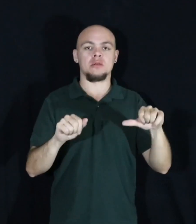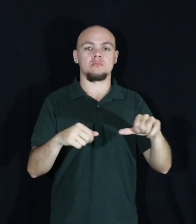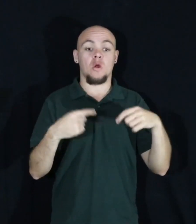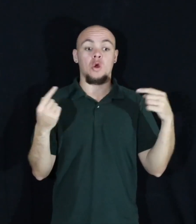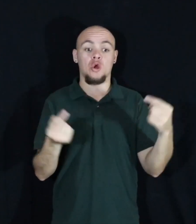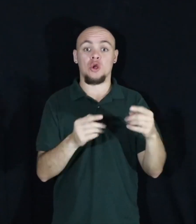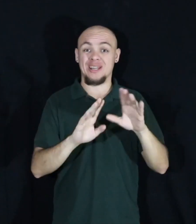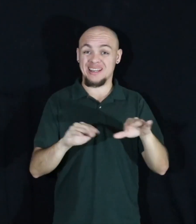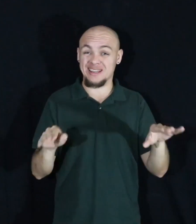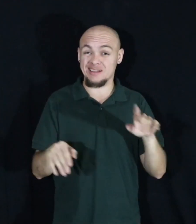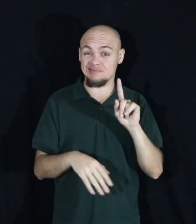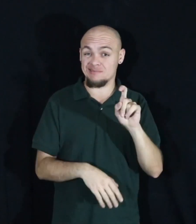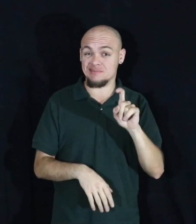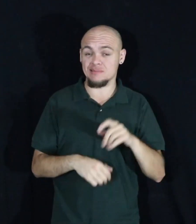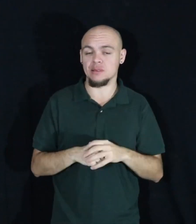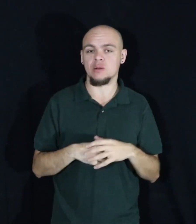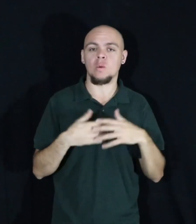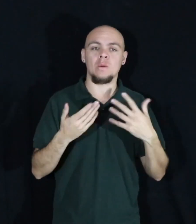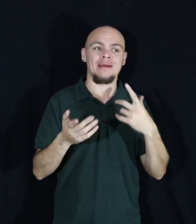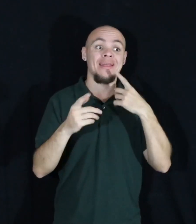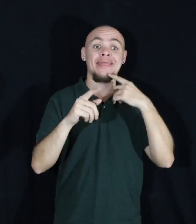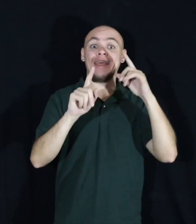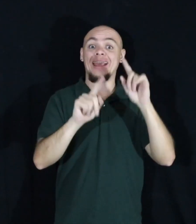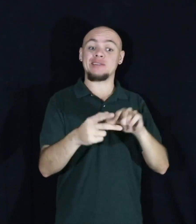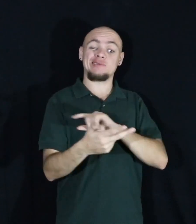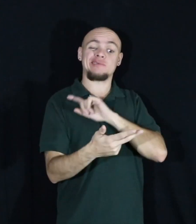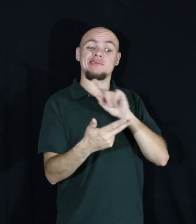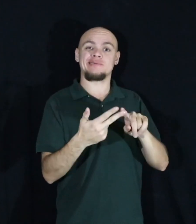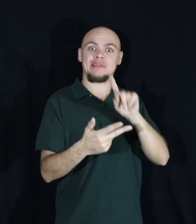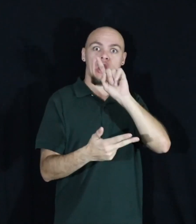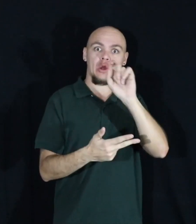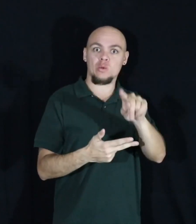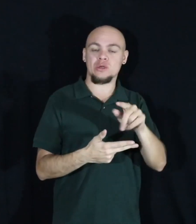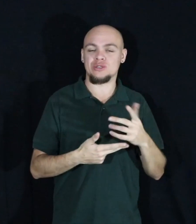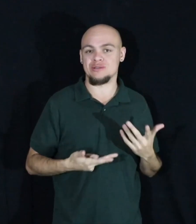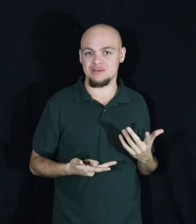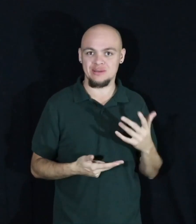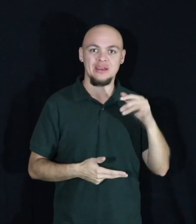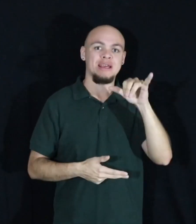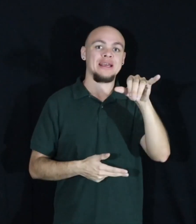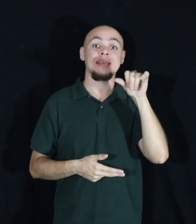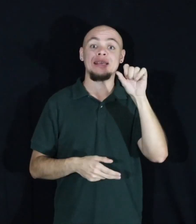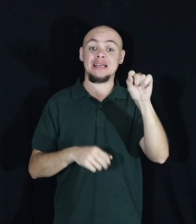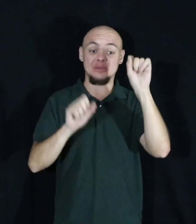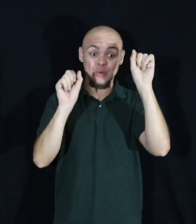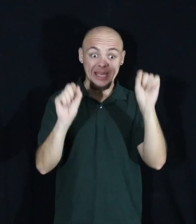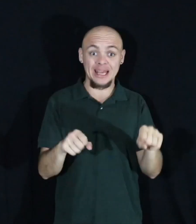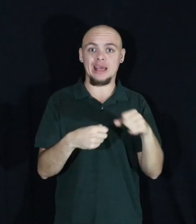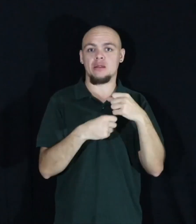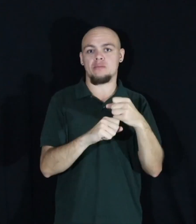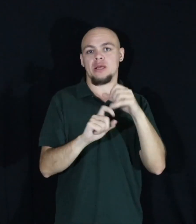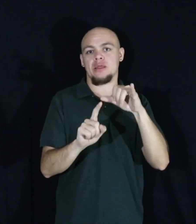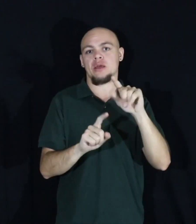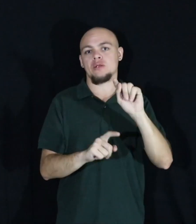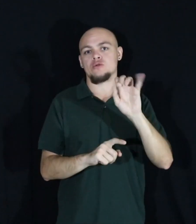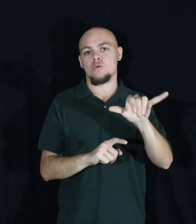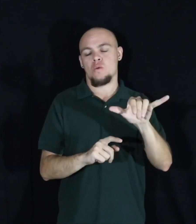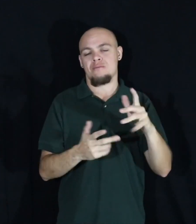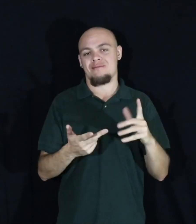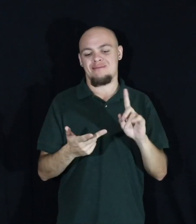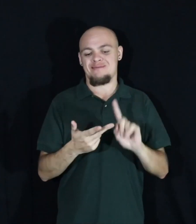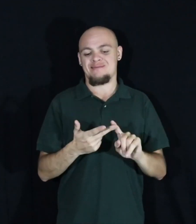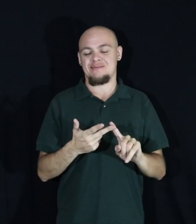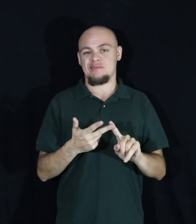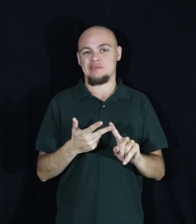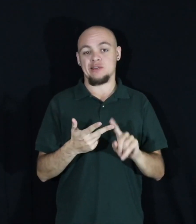harm to young children? Well, the answer to that question is yes, we can. So changing the question to